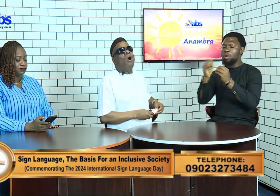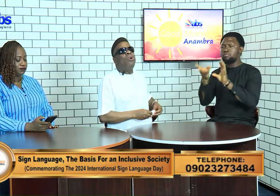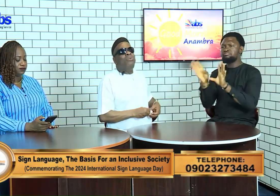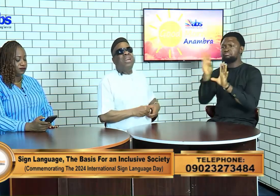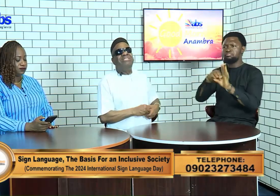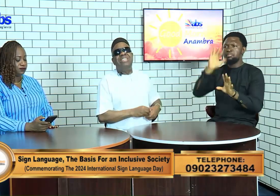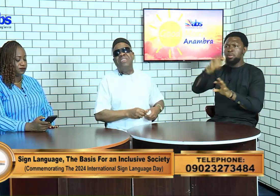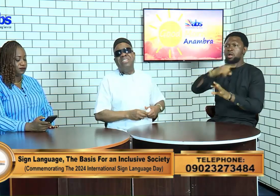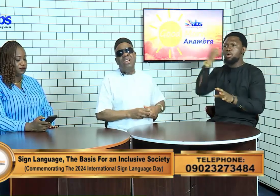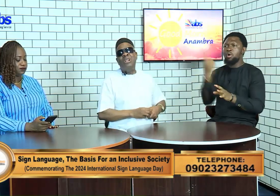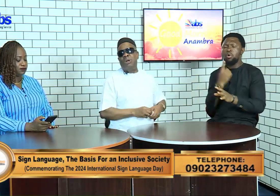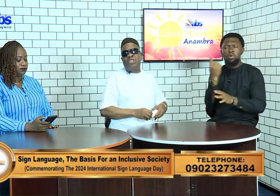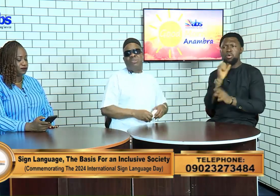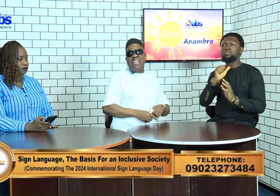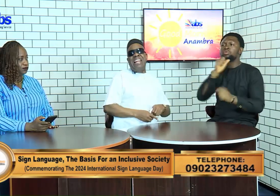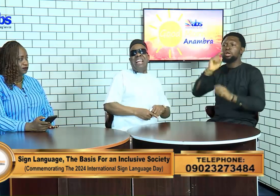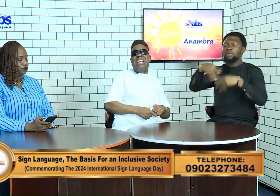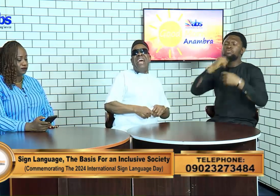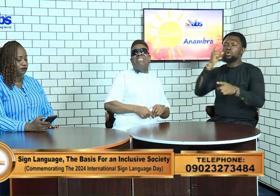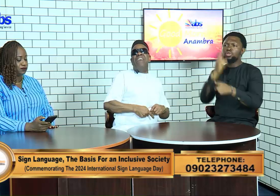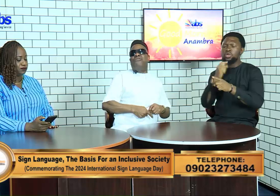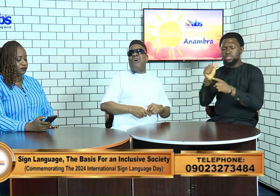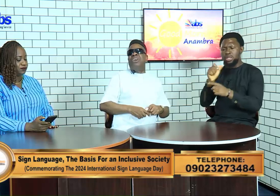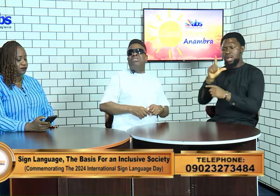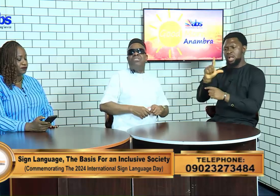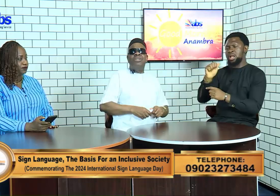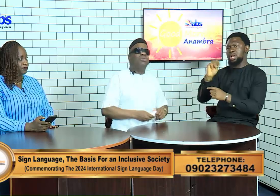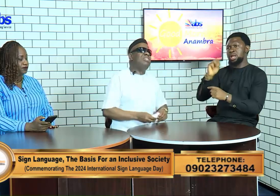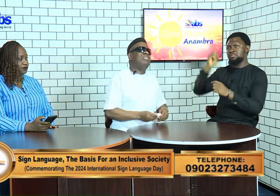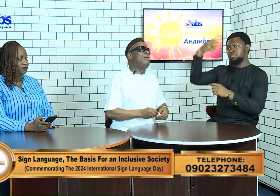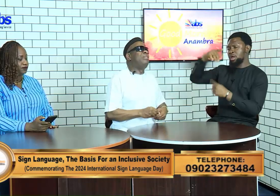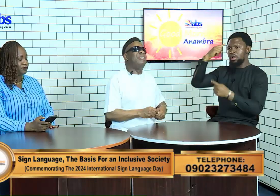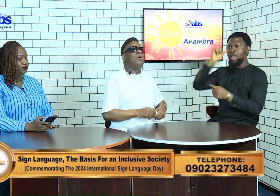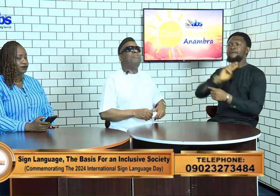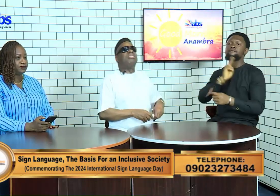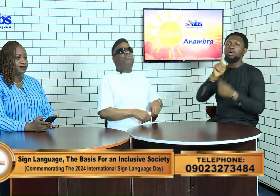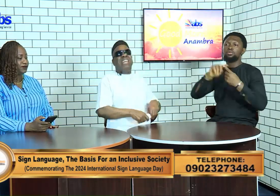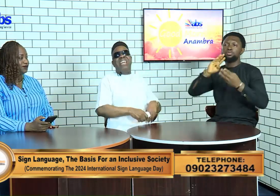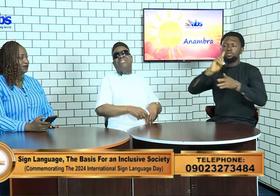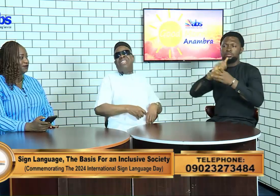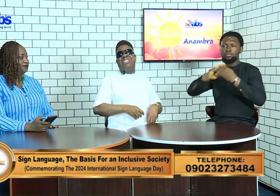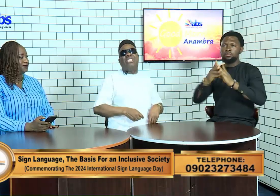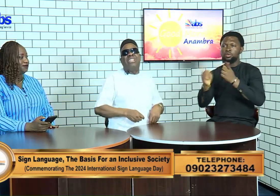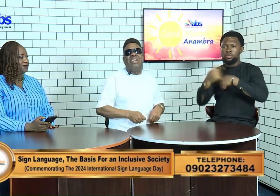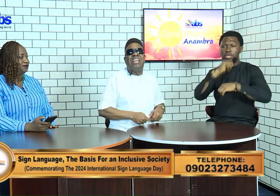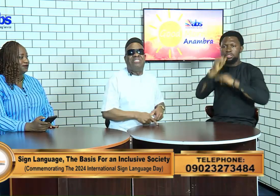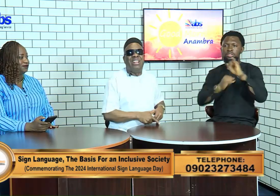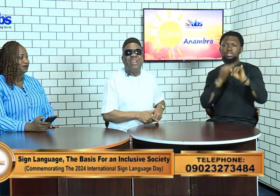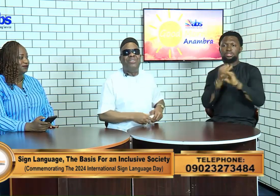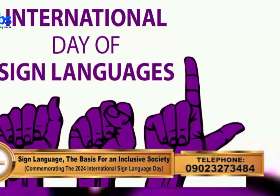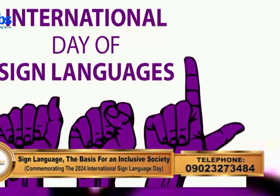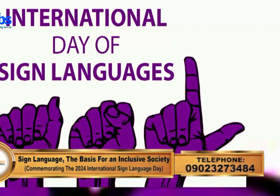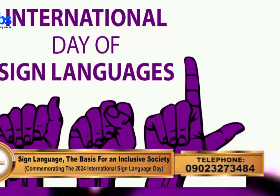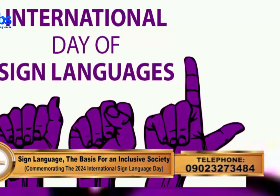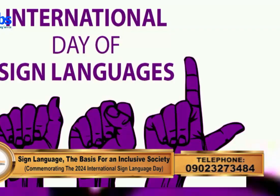by always giving not just a landline, a voice to the disability community. Today is International Sign